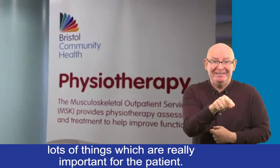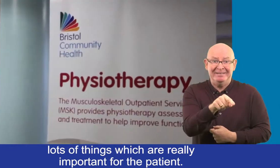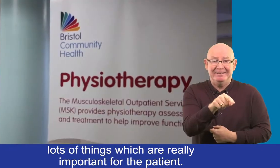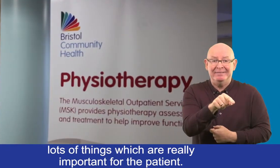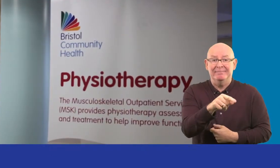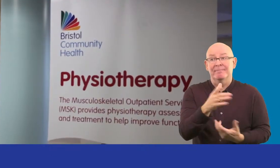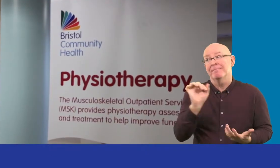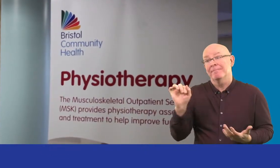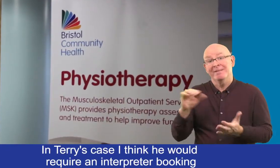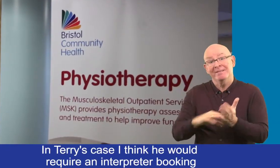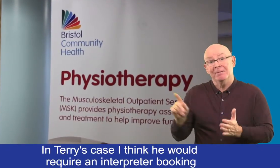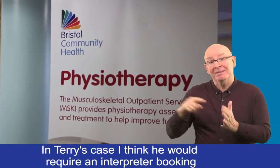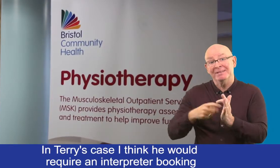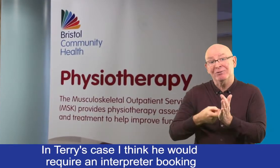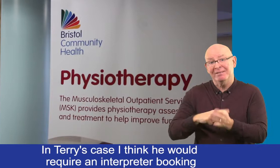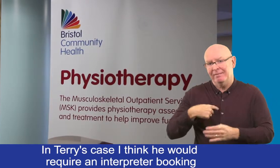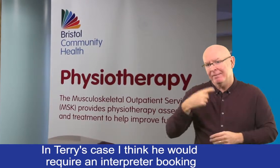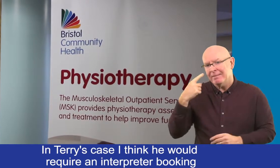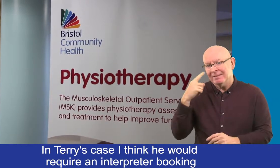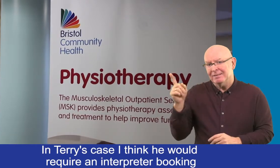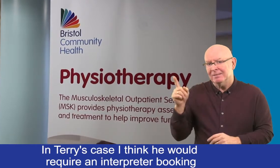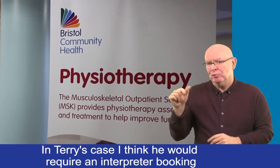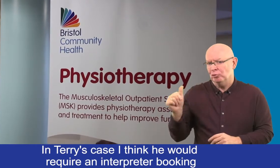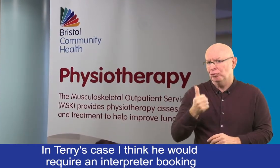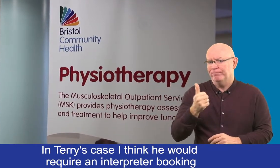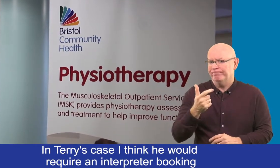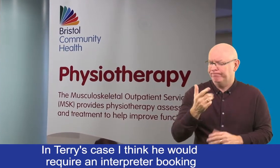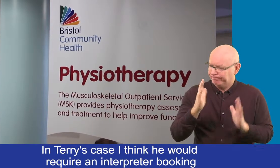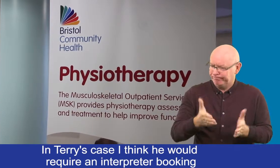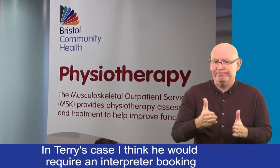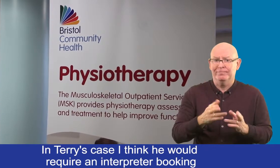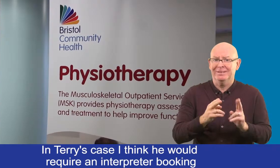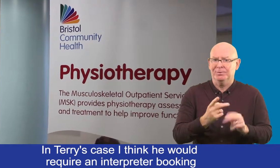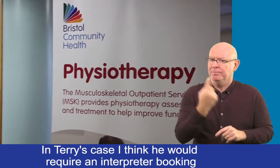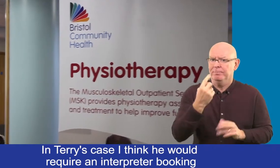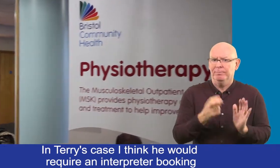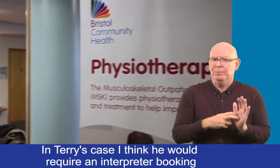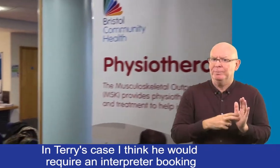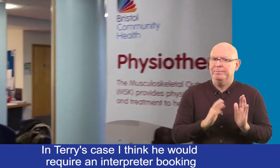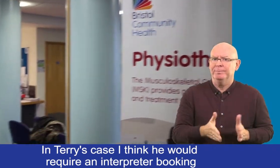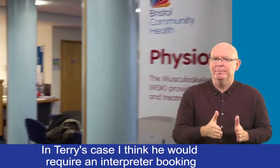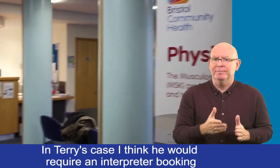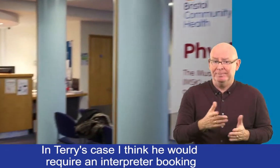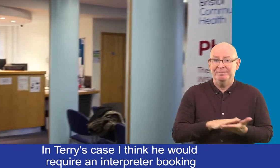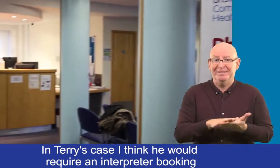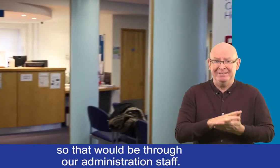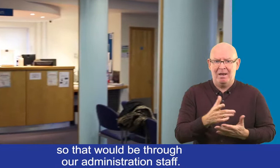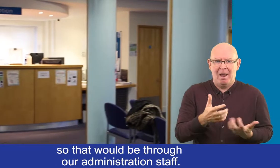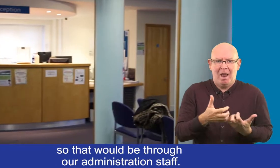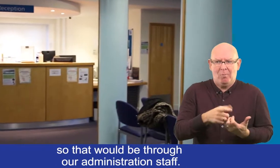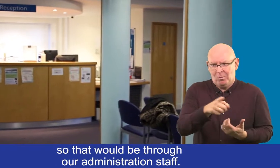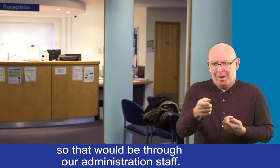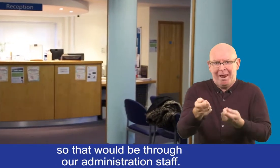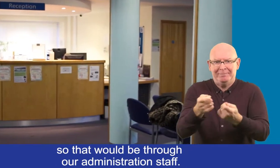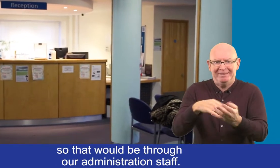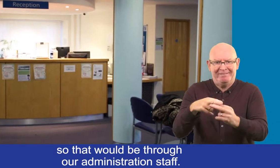for the patient. In Terry's case, I think he would require an interpreter booking, so that